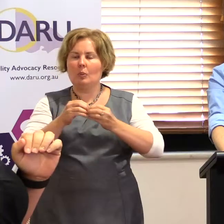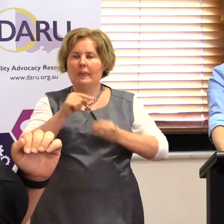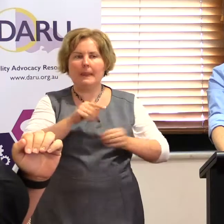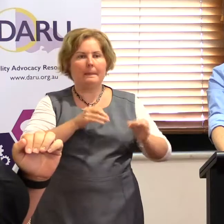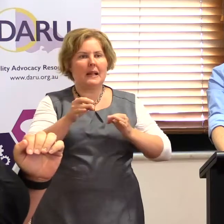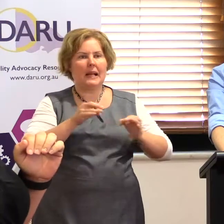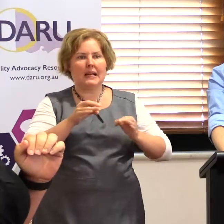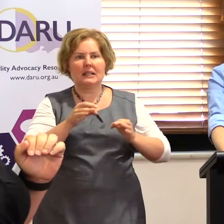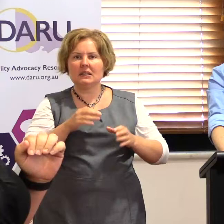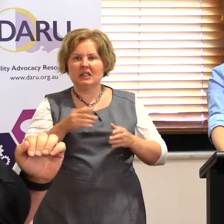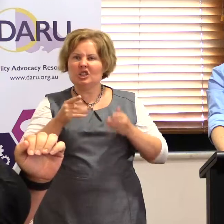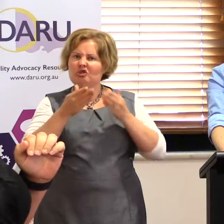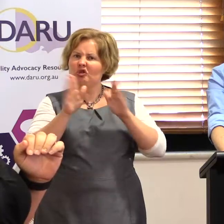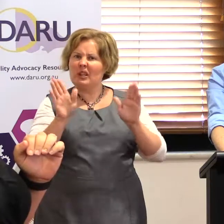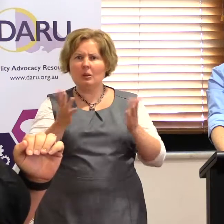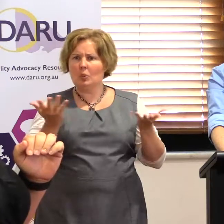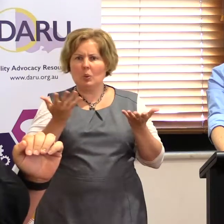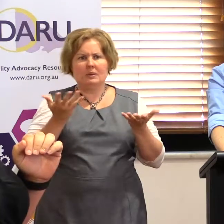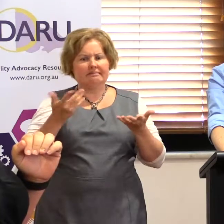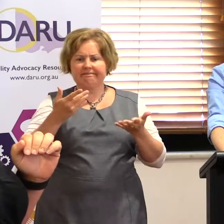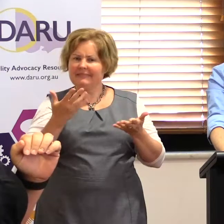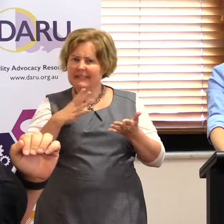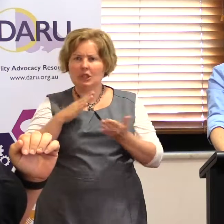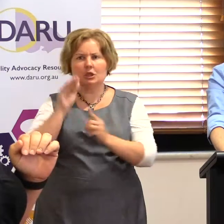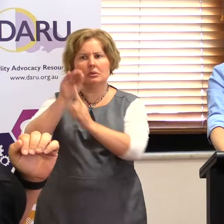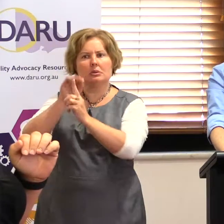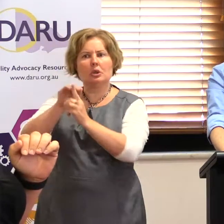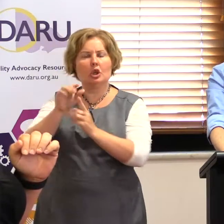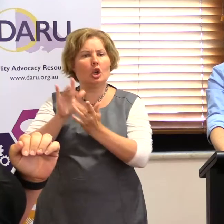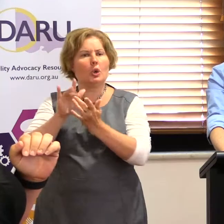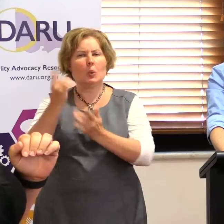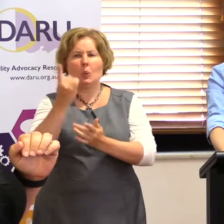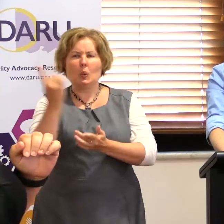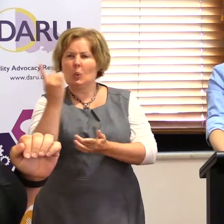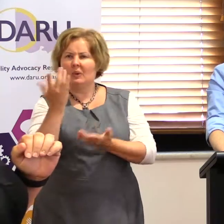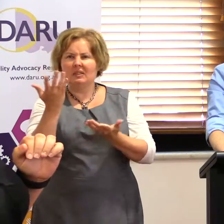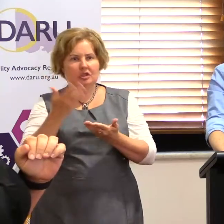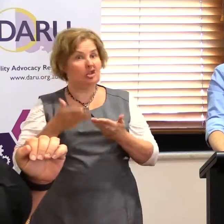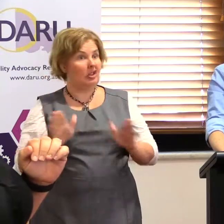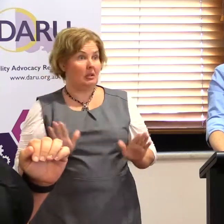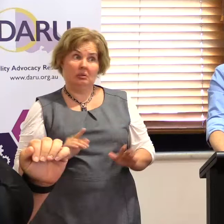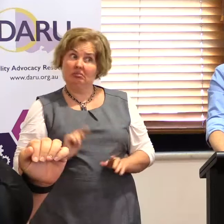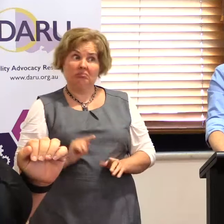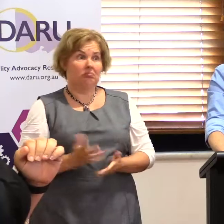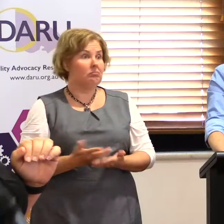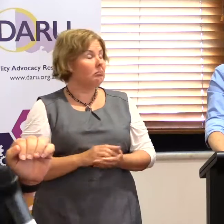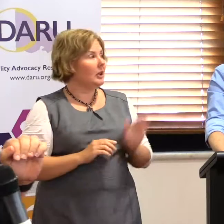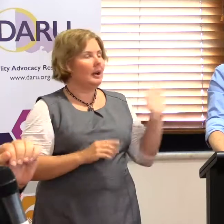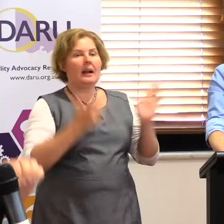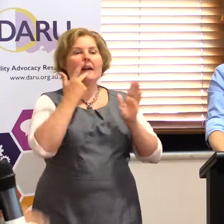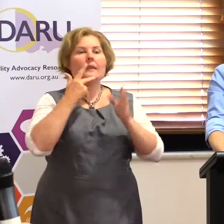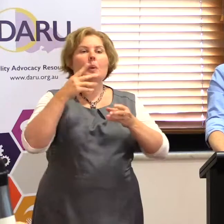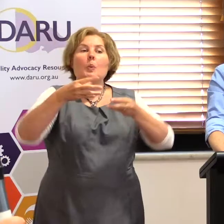issue that has been found in the plan, like a generalised issue? I just wanted to pop that out there. Well, who do I get in contact with? If it's with the